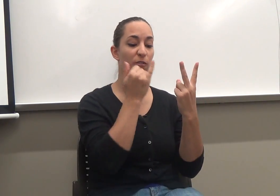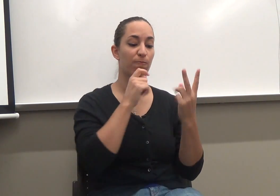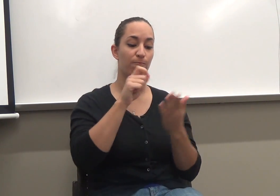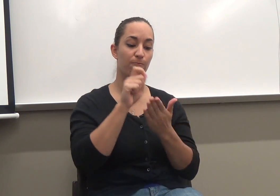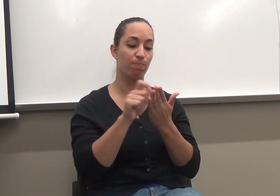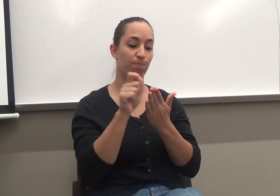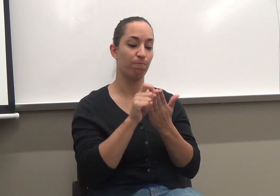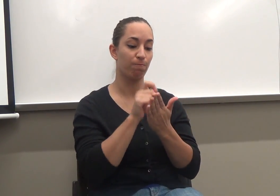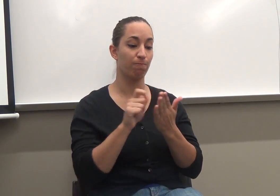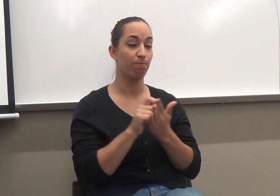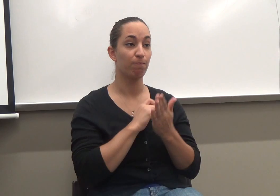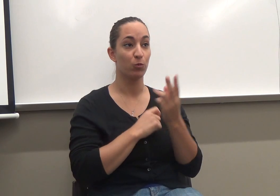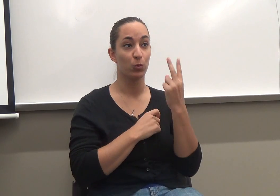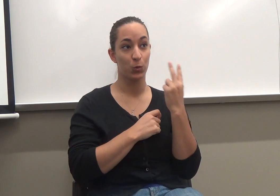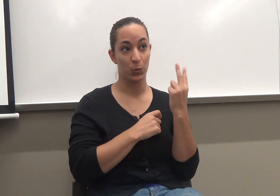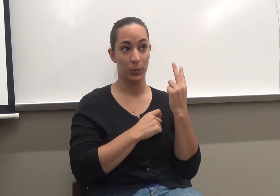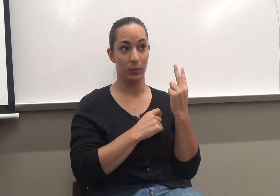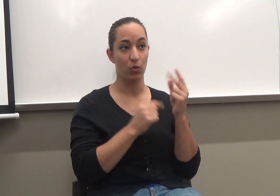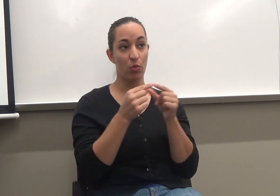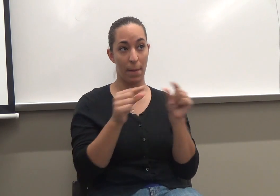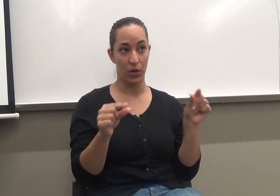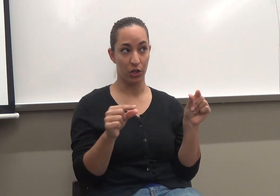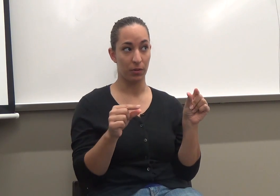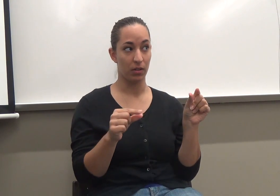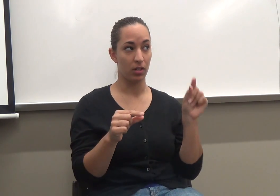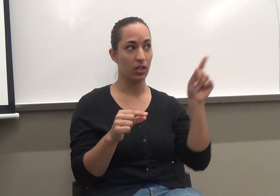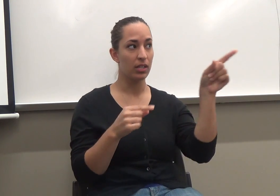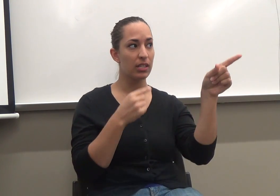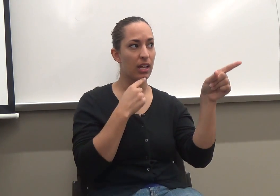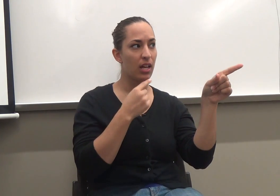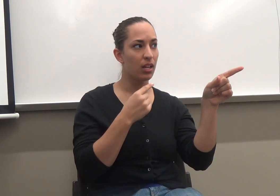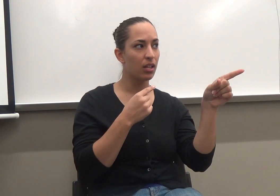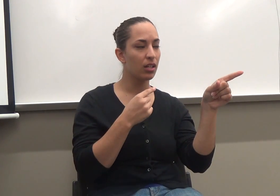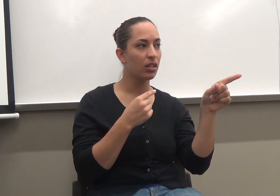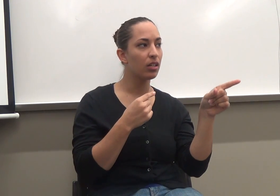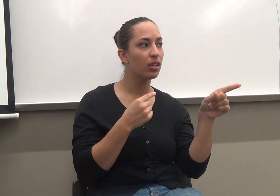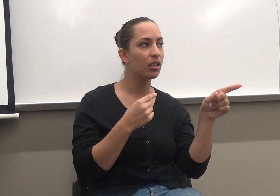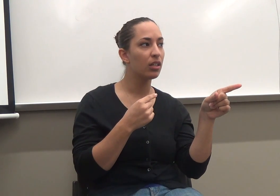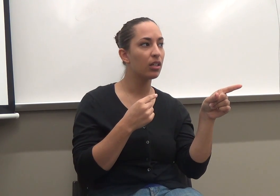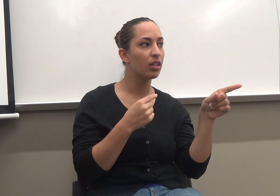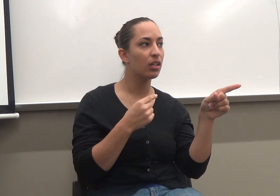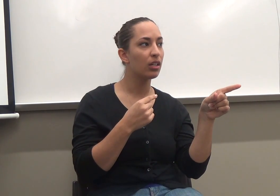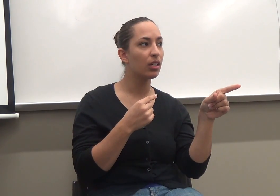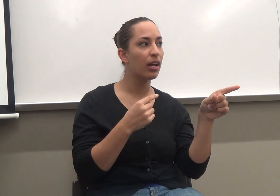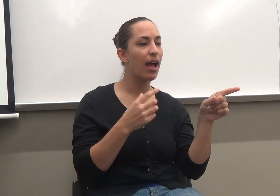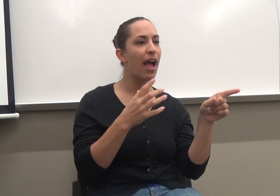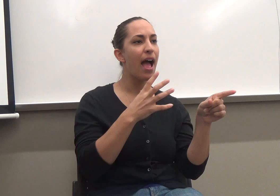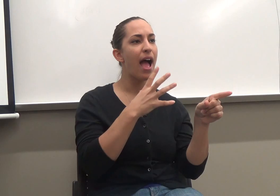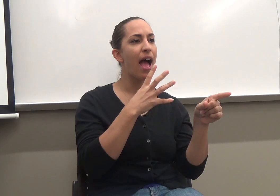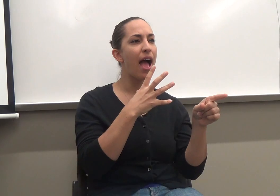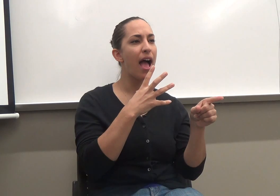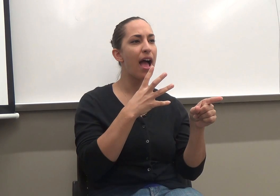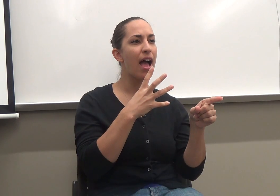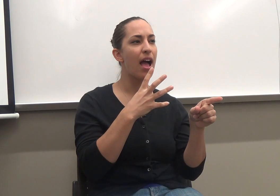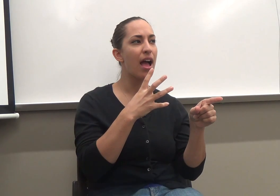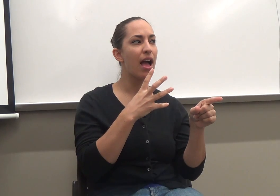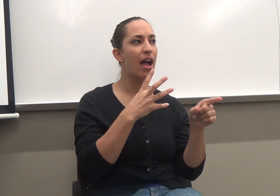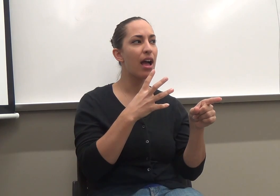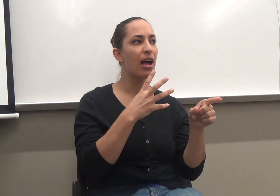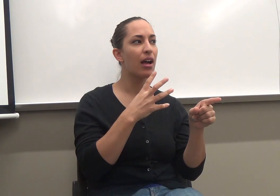grammar errors. Is it and some other guy? What? And some other guy? Or guys?